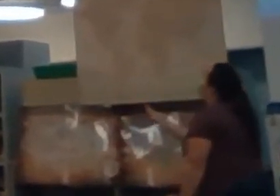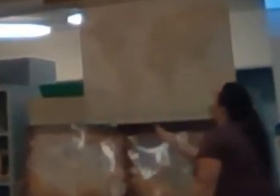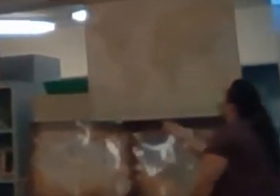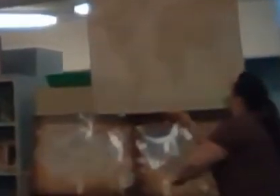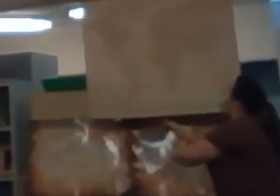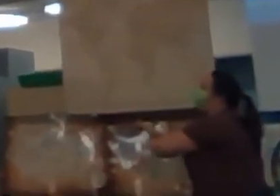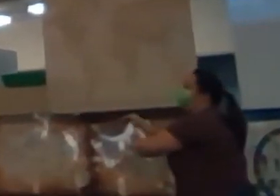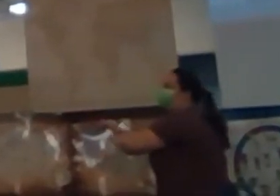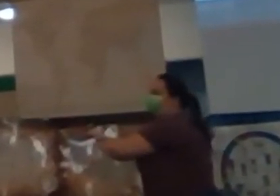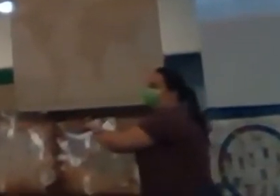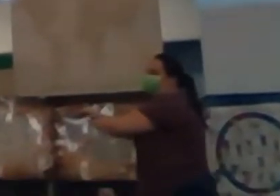morning.